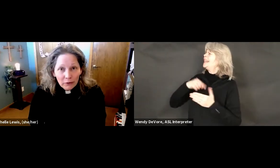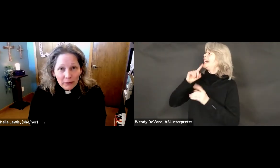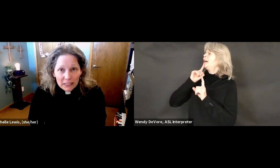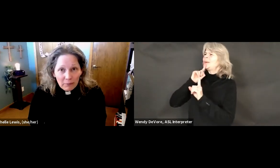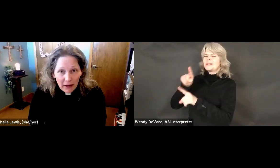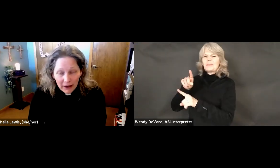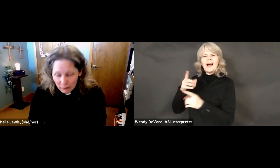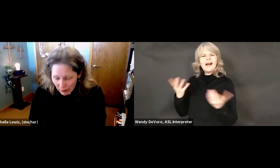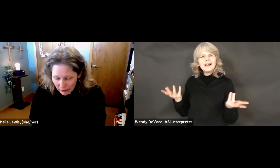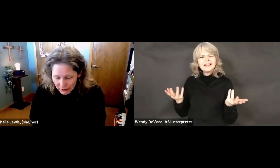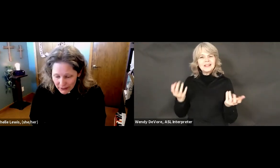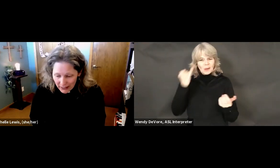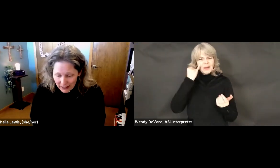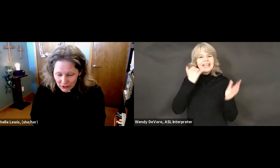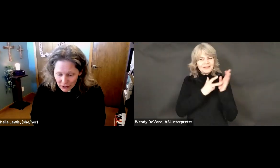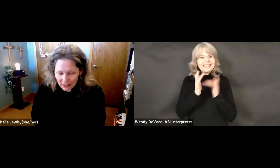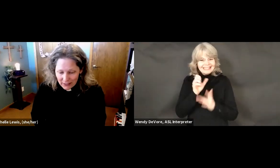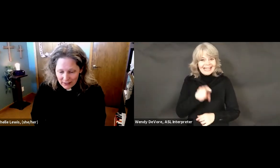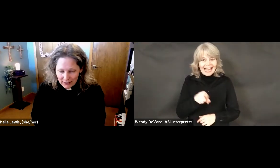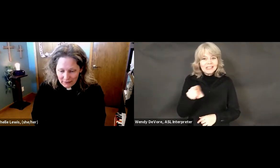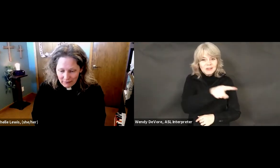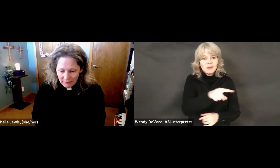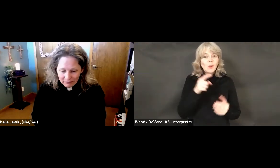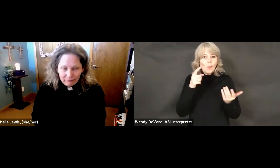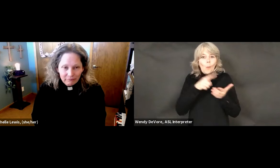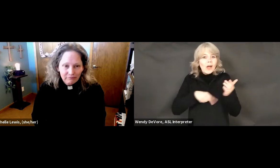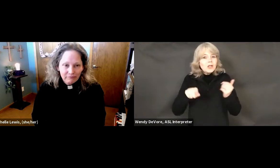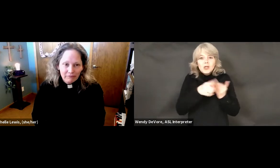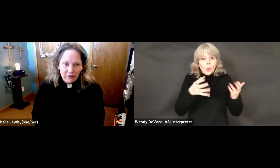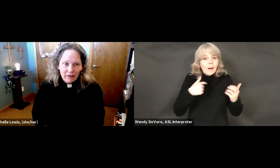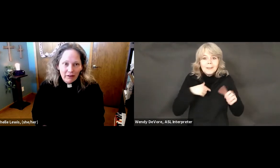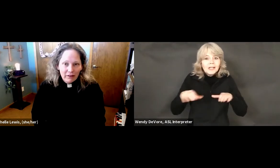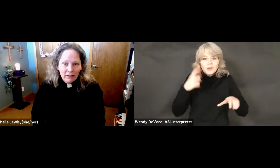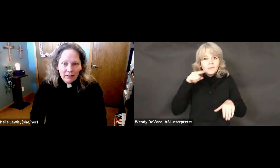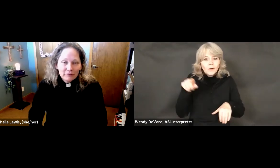you respond? What would you say to Jesus?